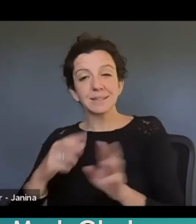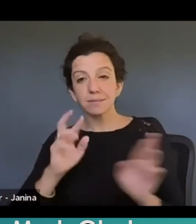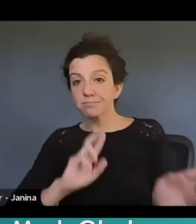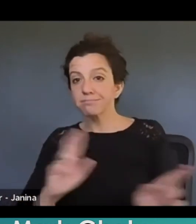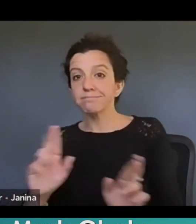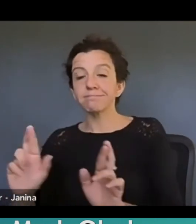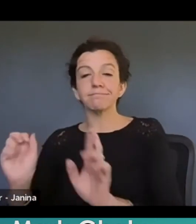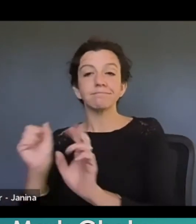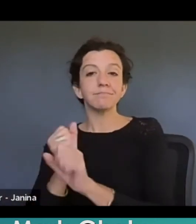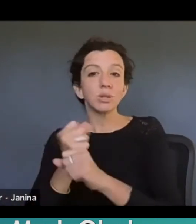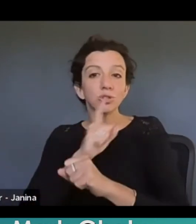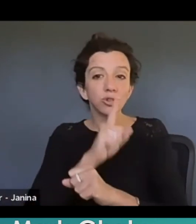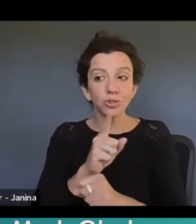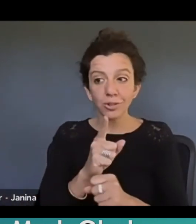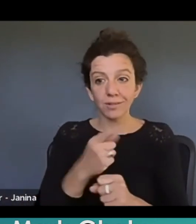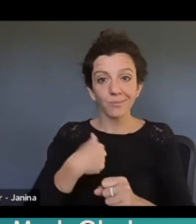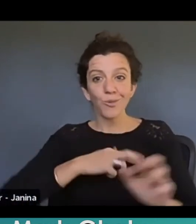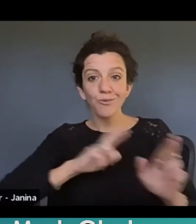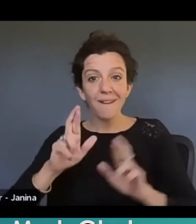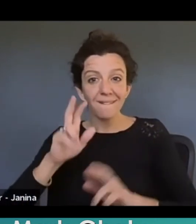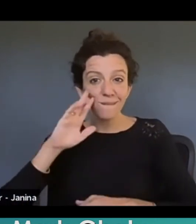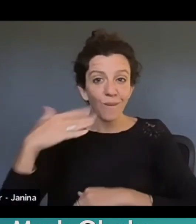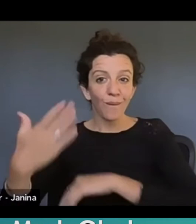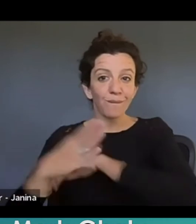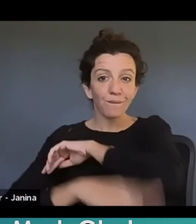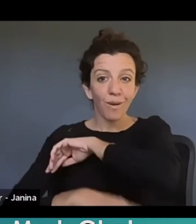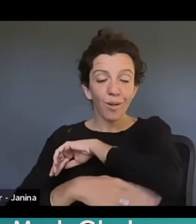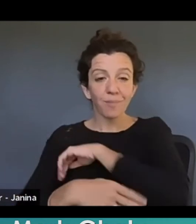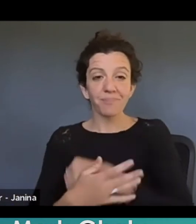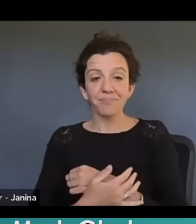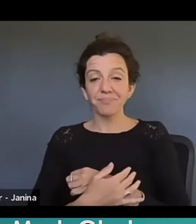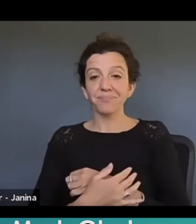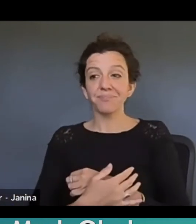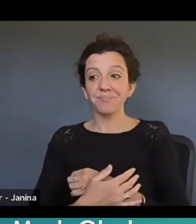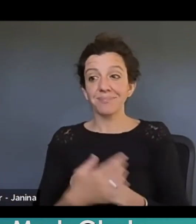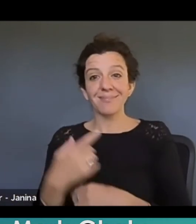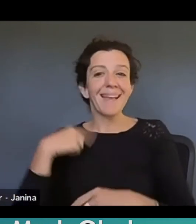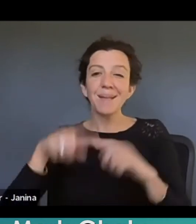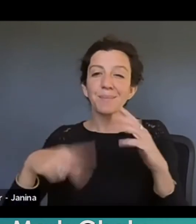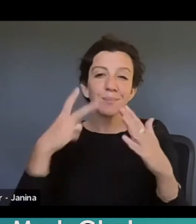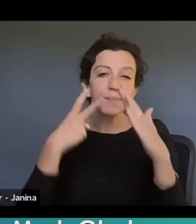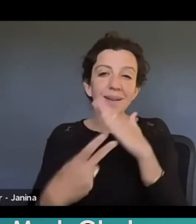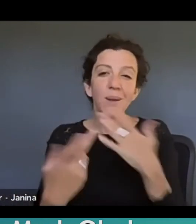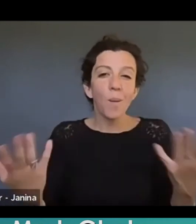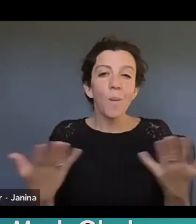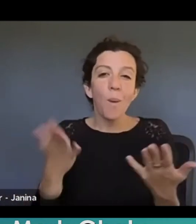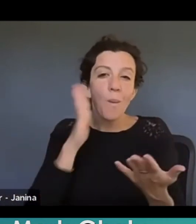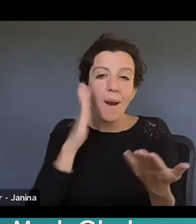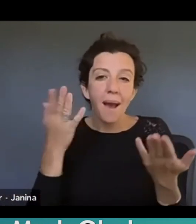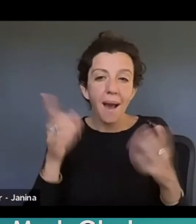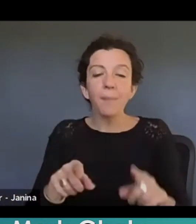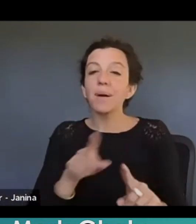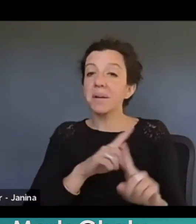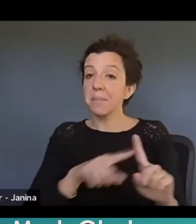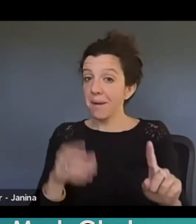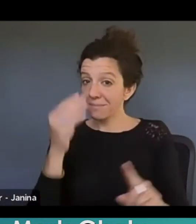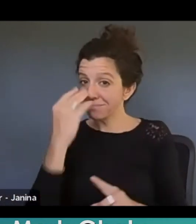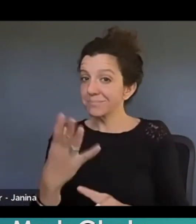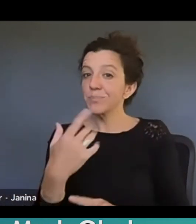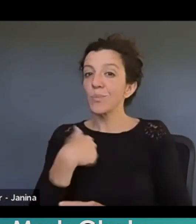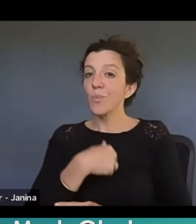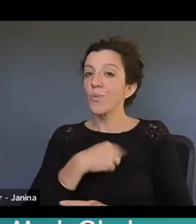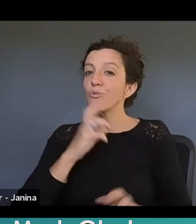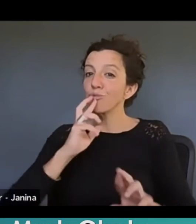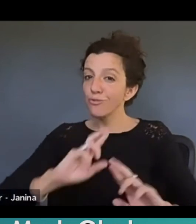the magnitude would be. I just know that we are more ready, and that as we have our ability to test and do